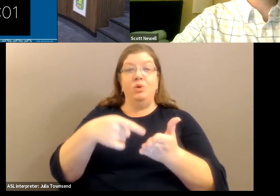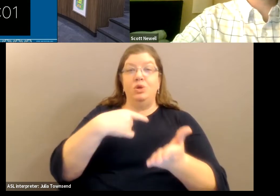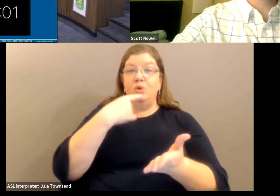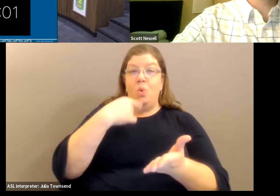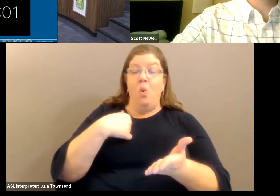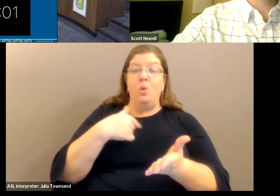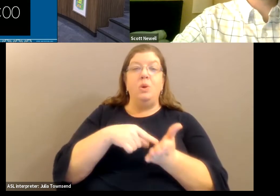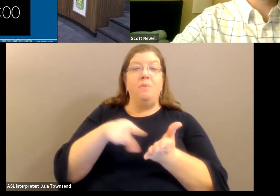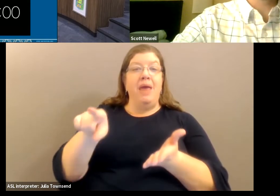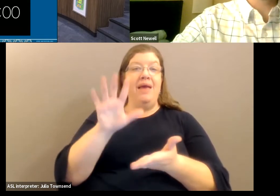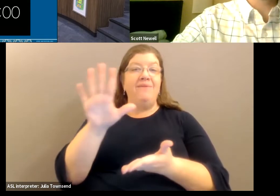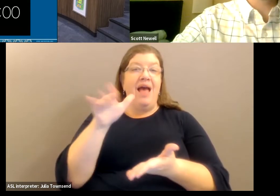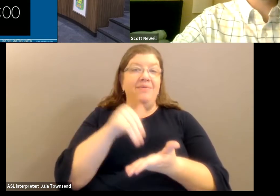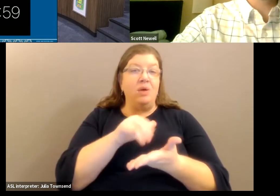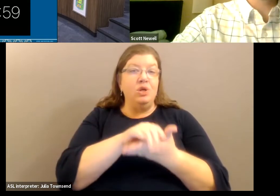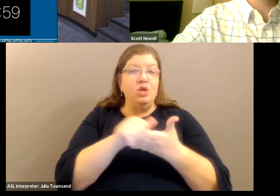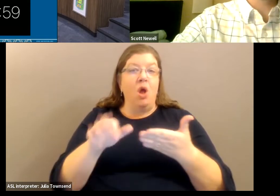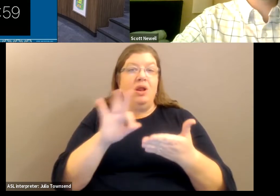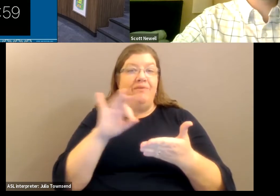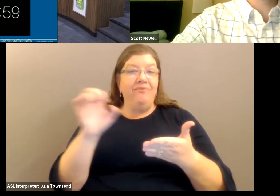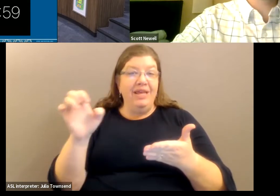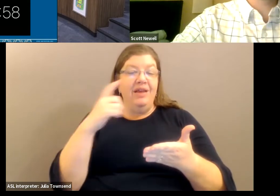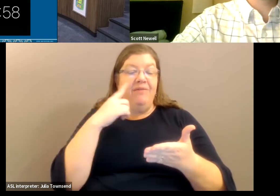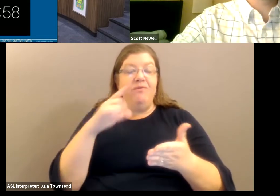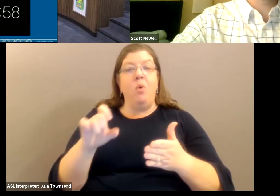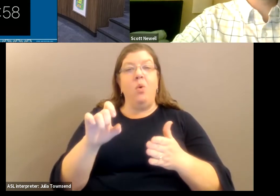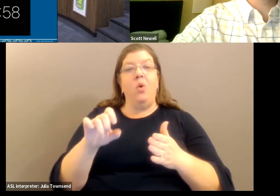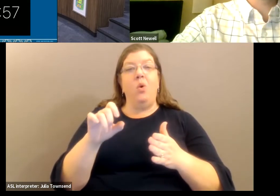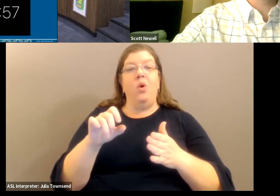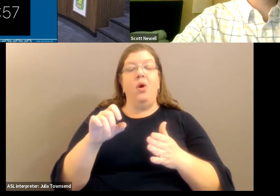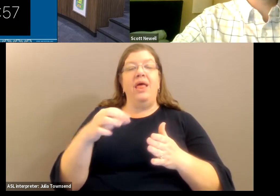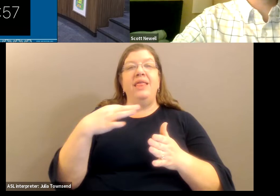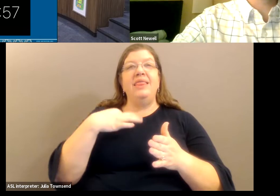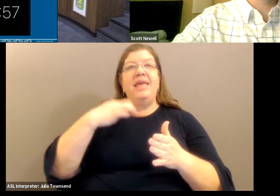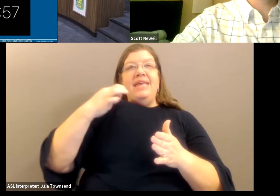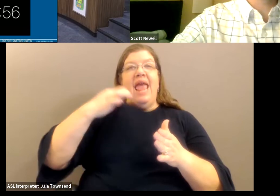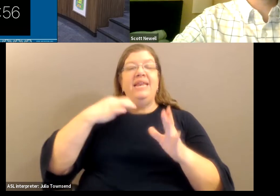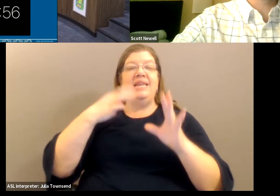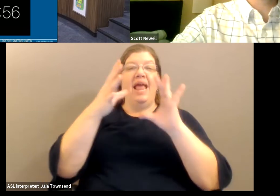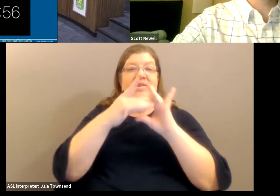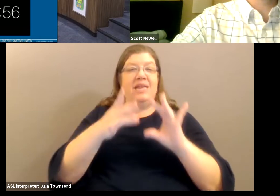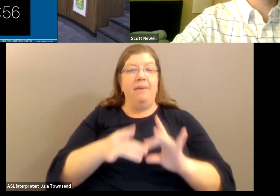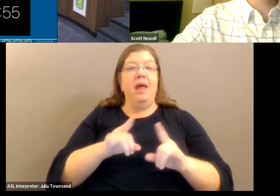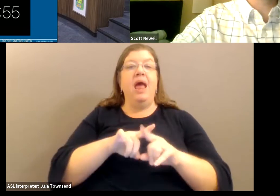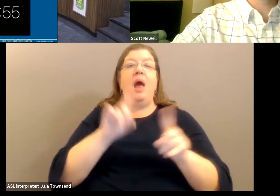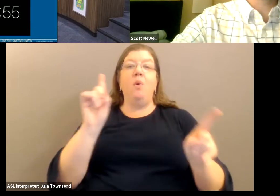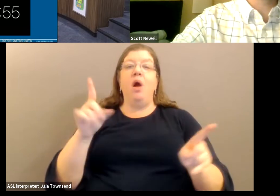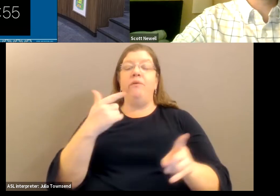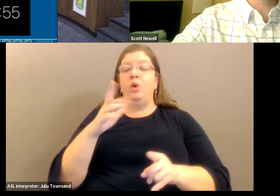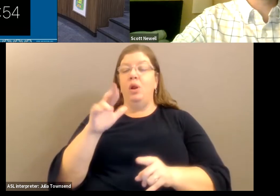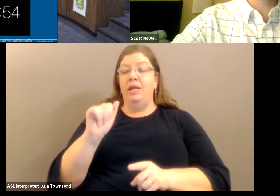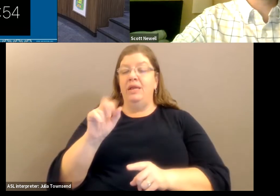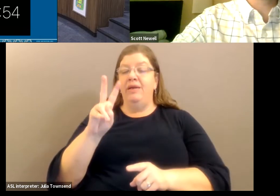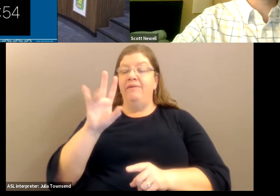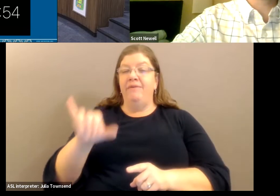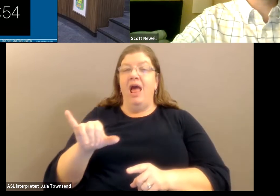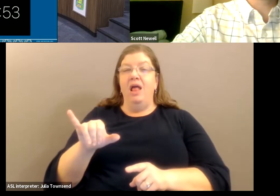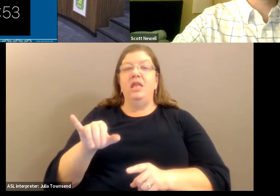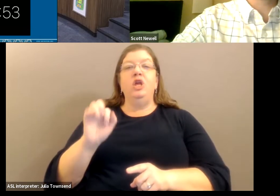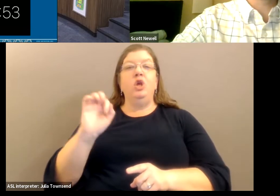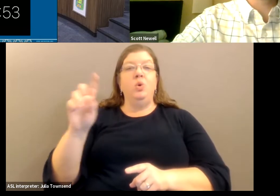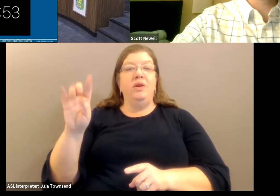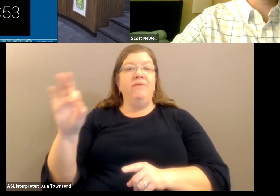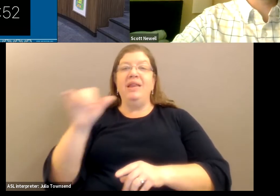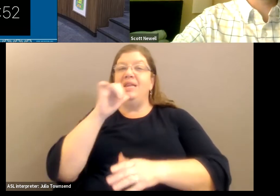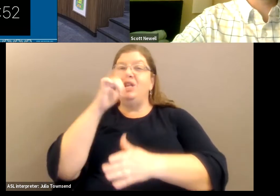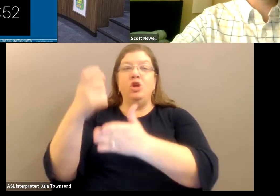$5,000 fee to cover the candidate statement. However, the Goleta Valley Unified did not charge that fee, and that was